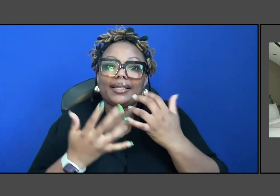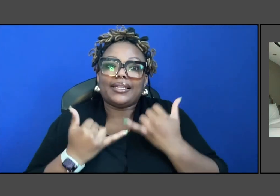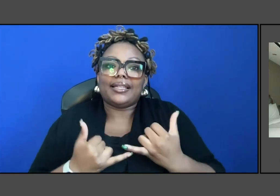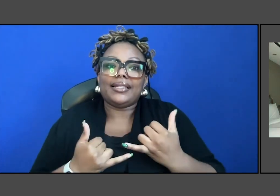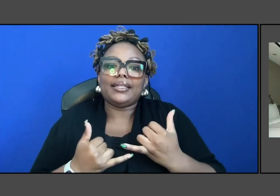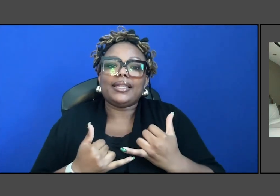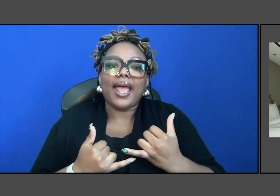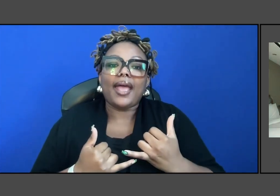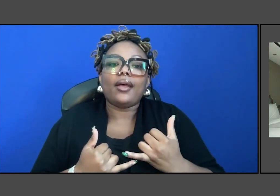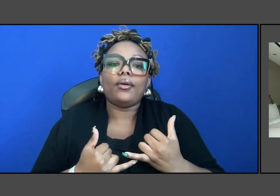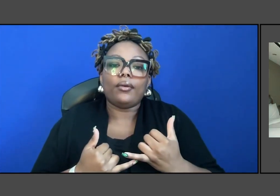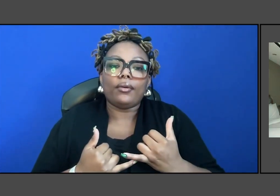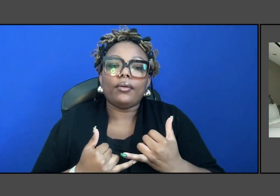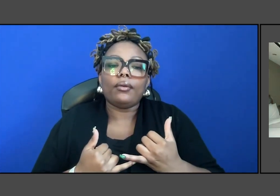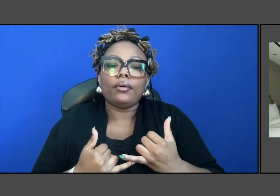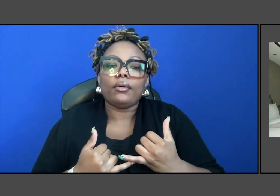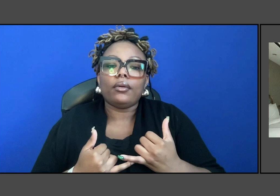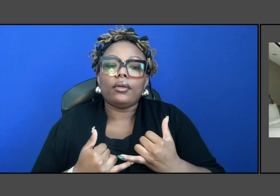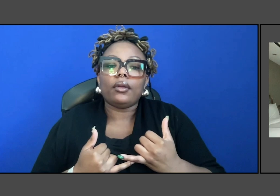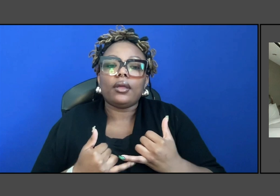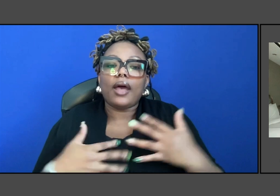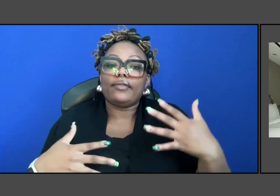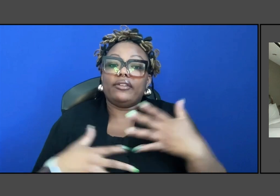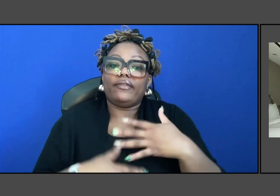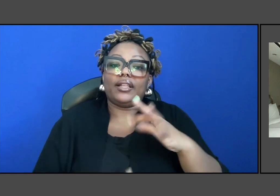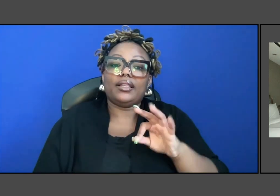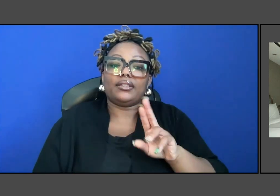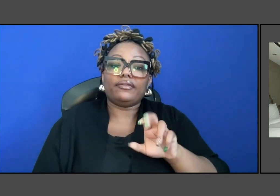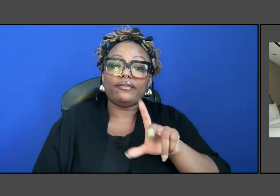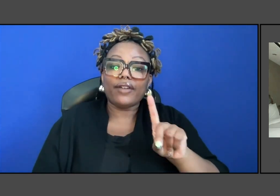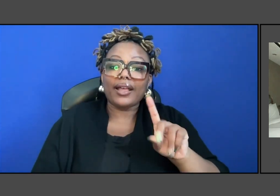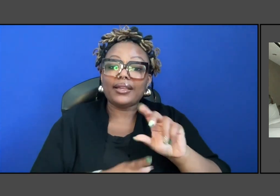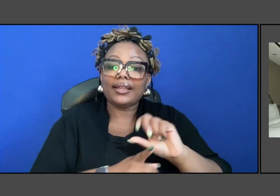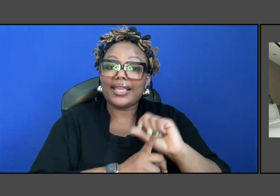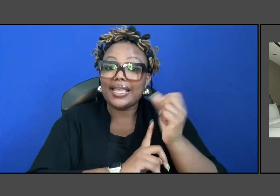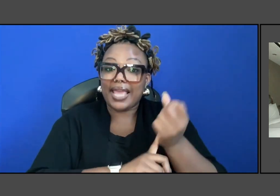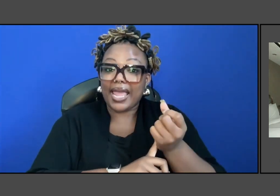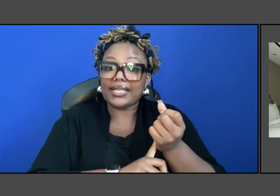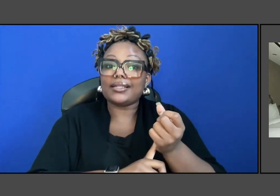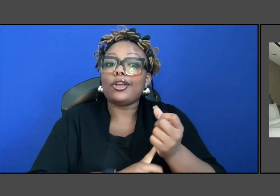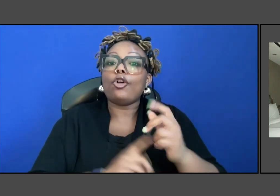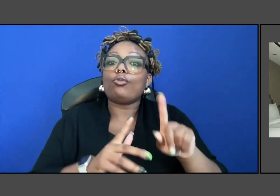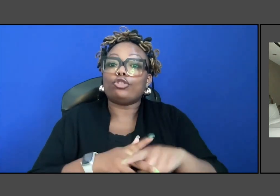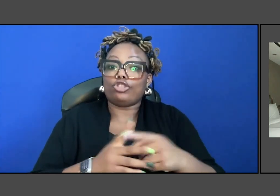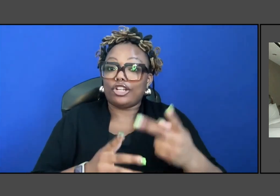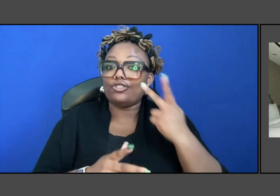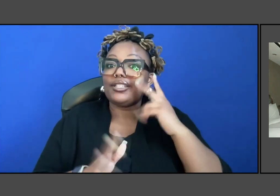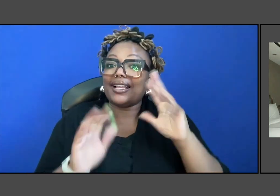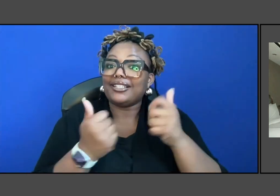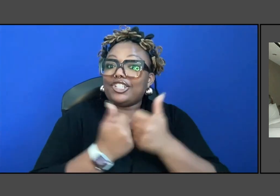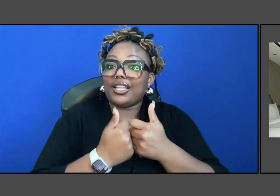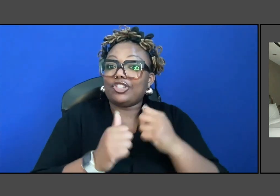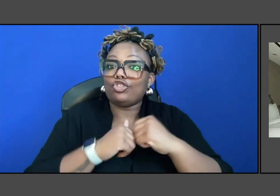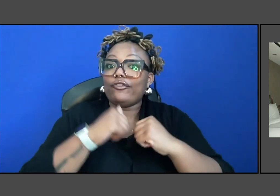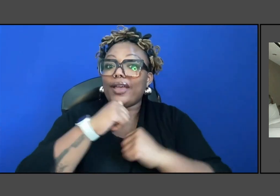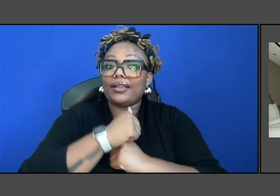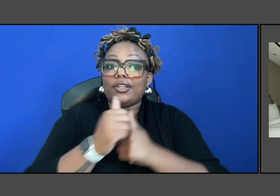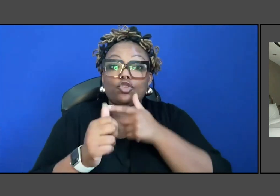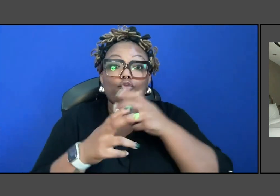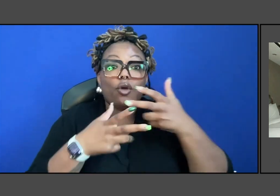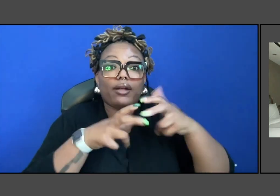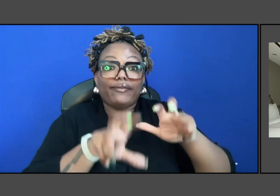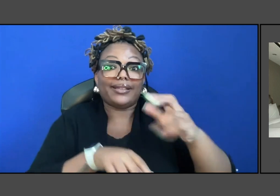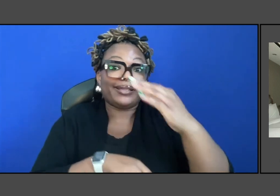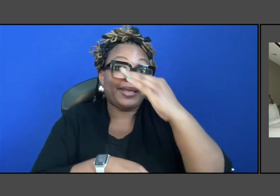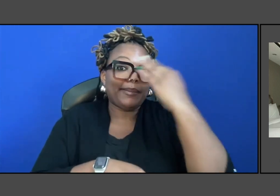case, essentially is the beginning of a challenge to foundations that are investing in Black, Brown,